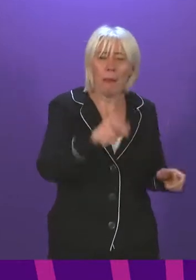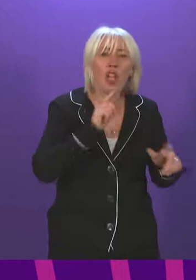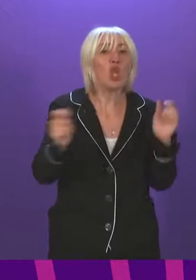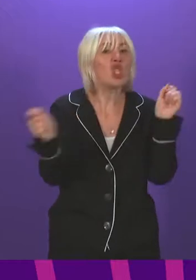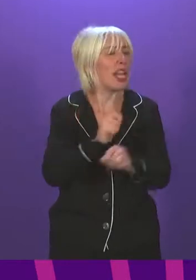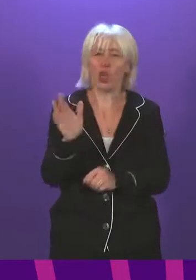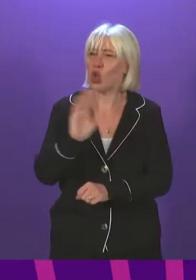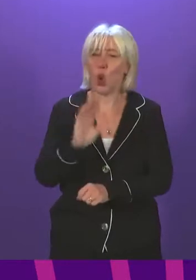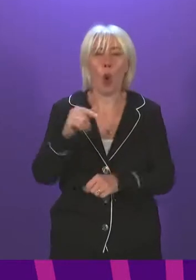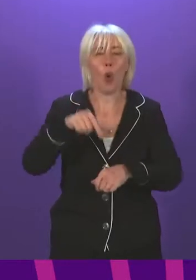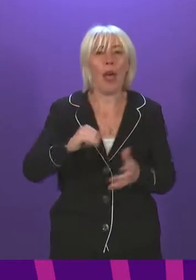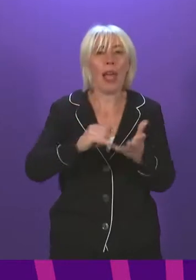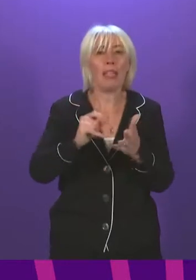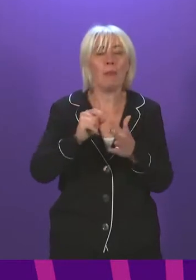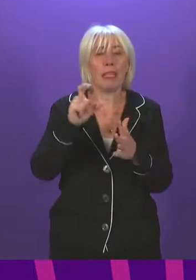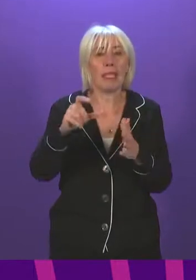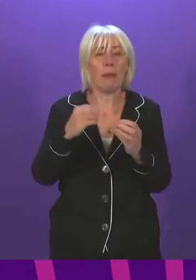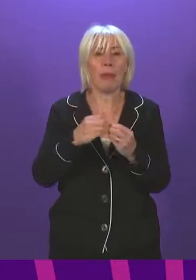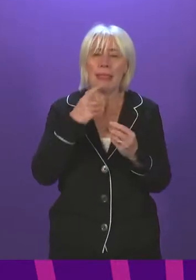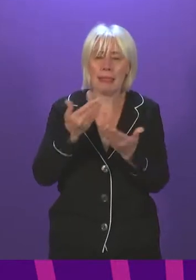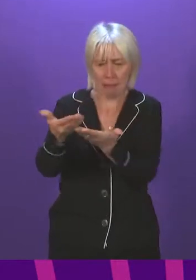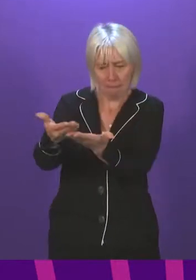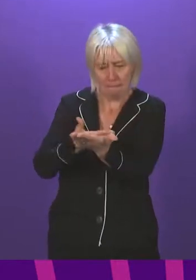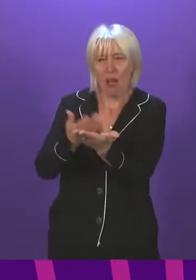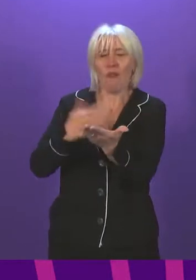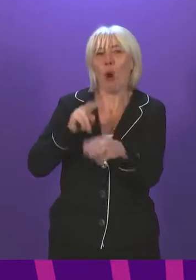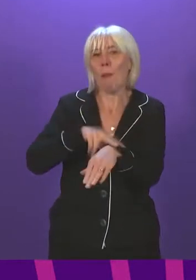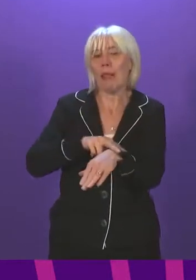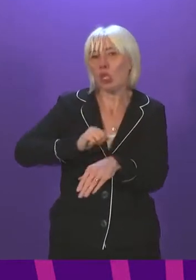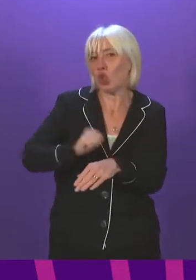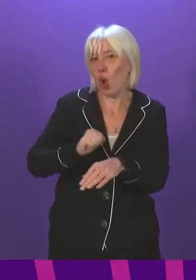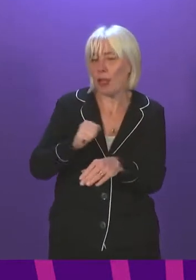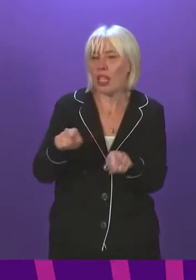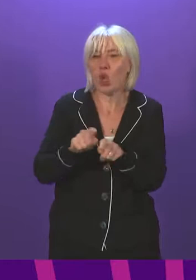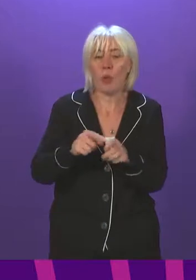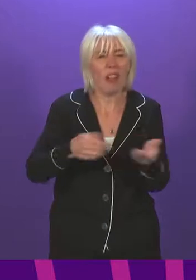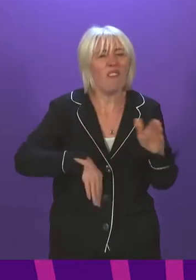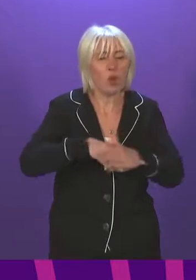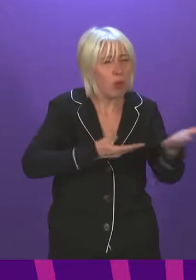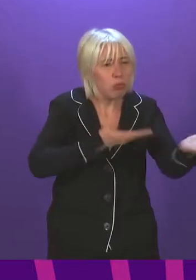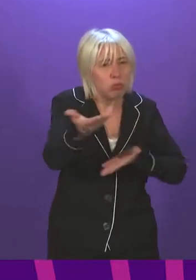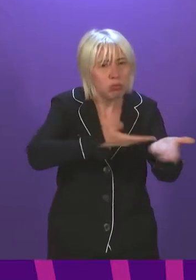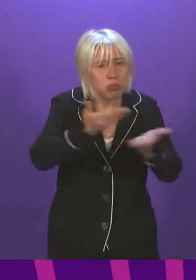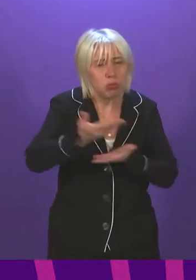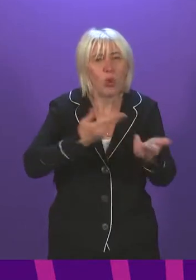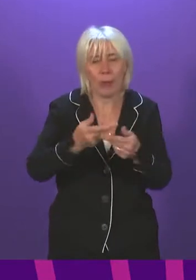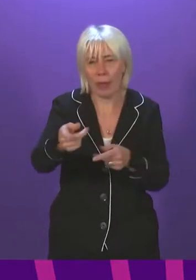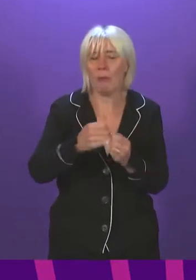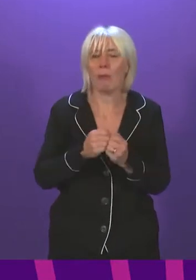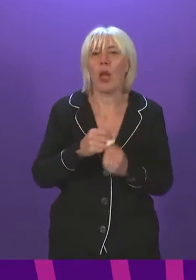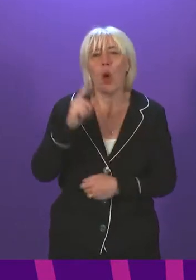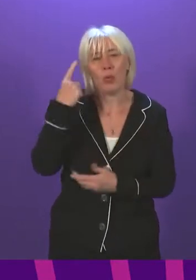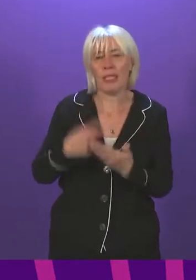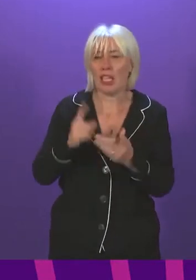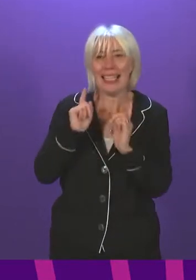body members considered a paper and received a comprehensive briefing from Police Scotland and had opportunity for full discussion. The decision to seek